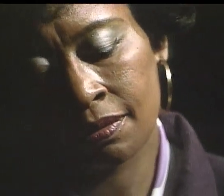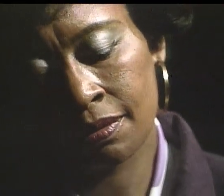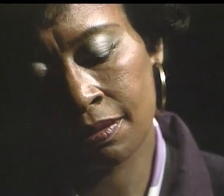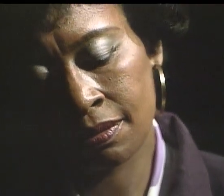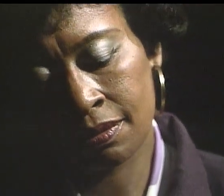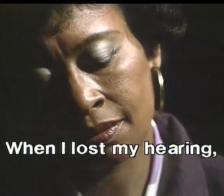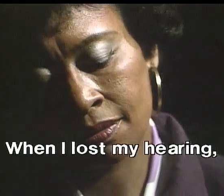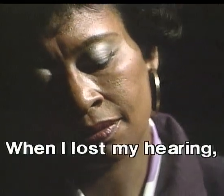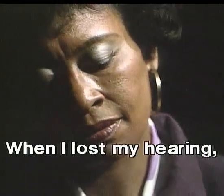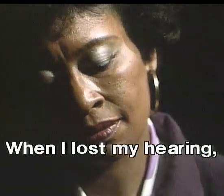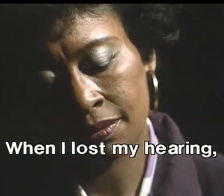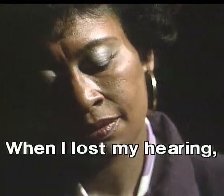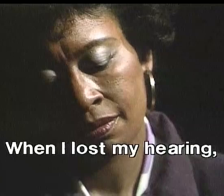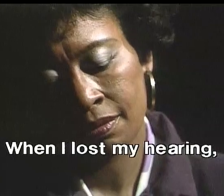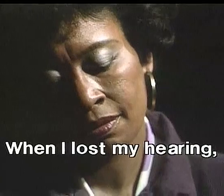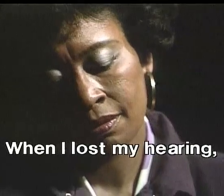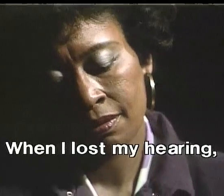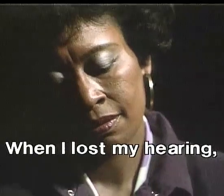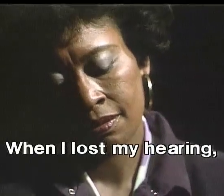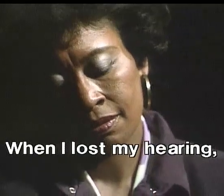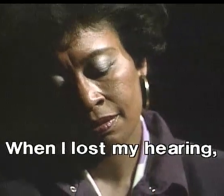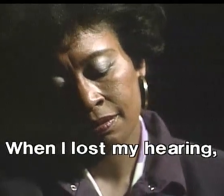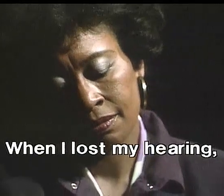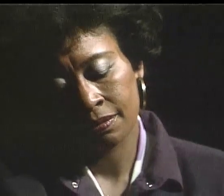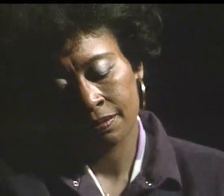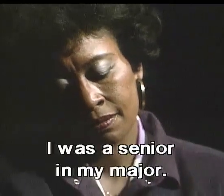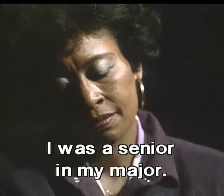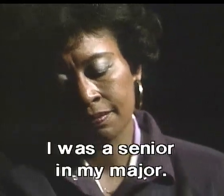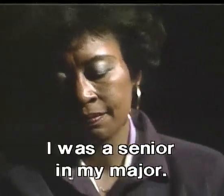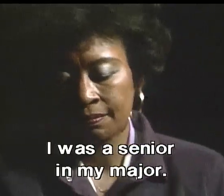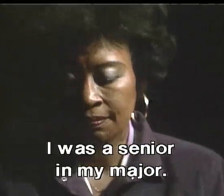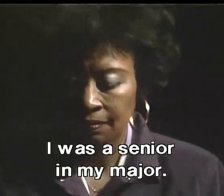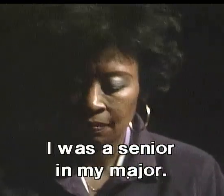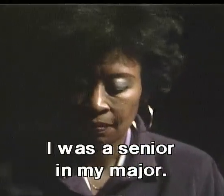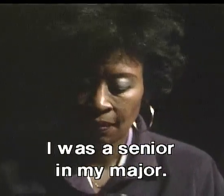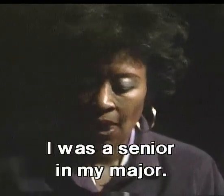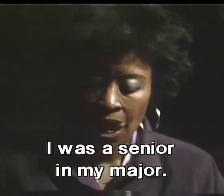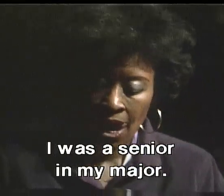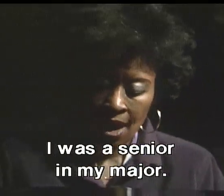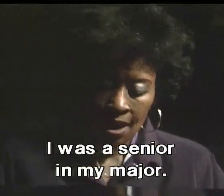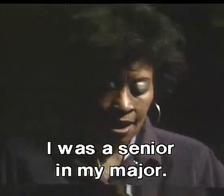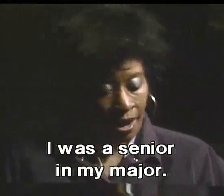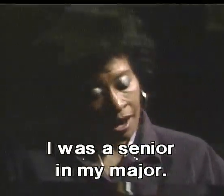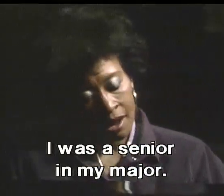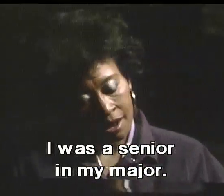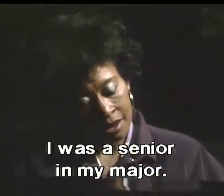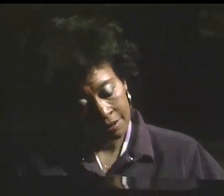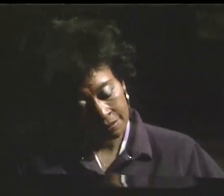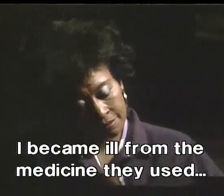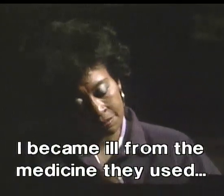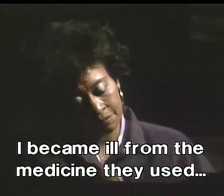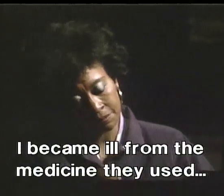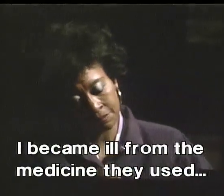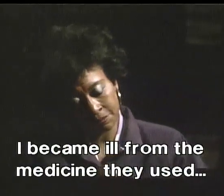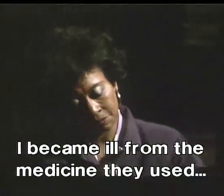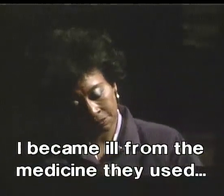When I lost my hearing, I was a singer in my imagination. I became ill. And the medicine that they